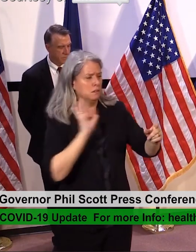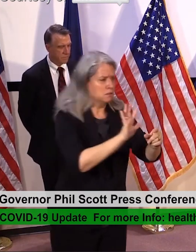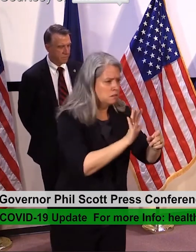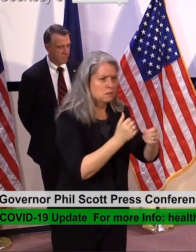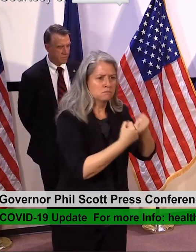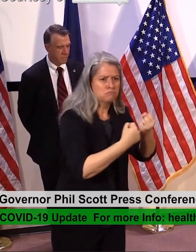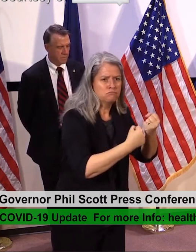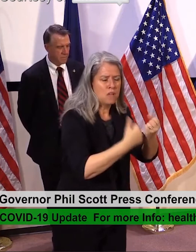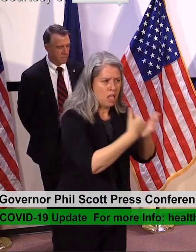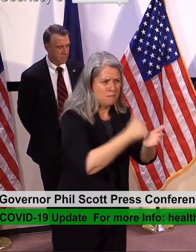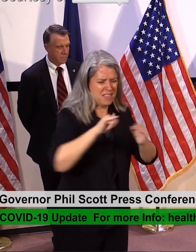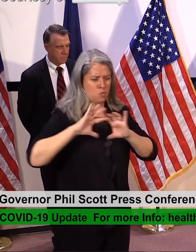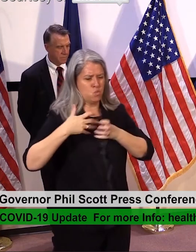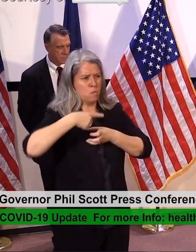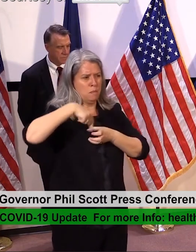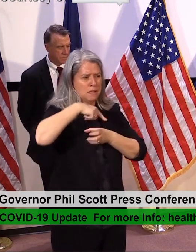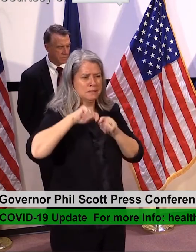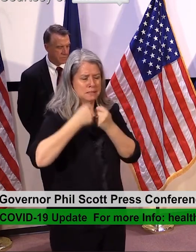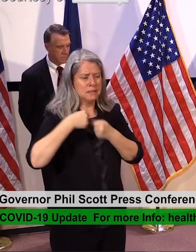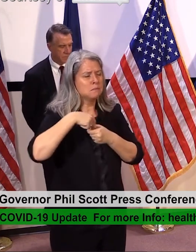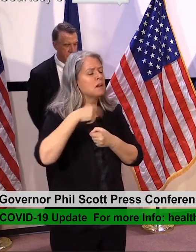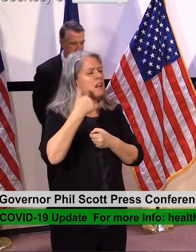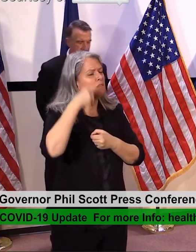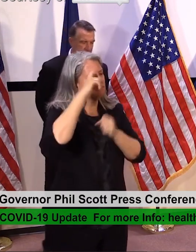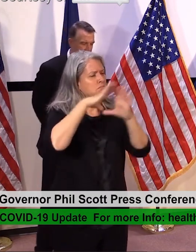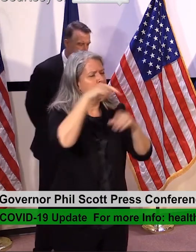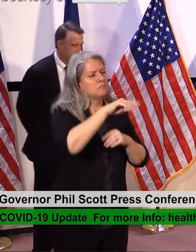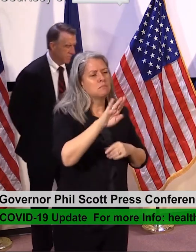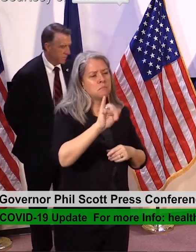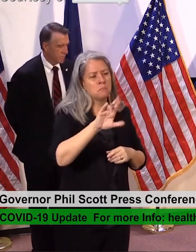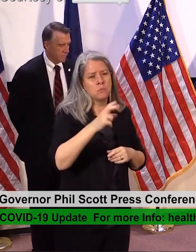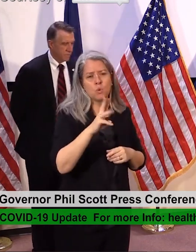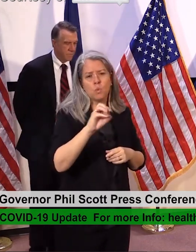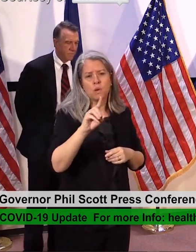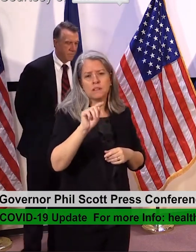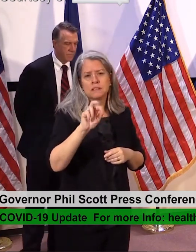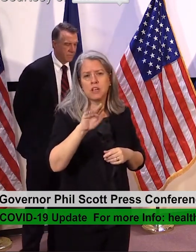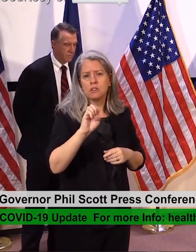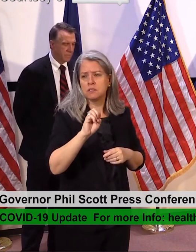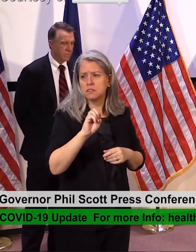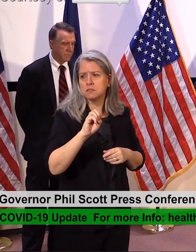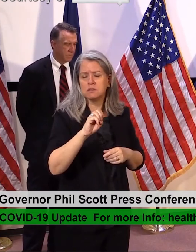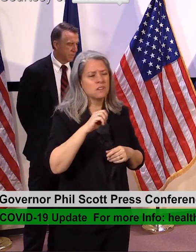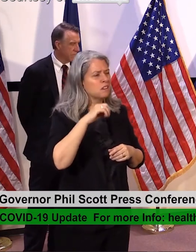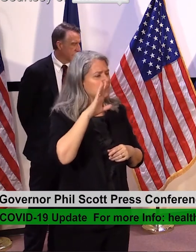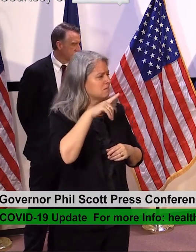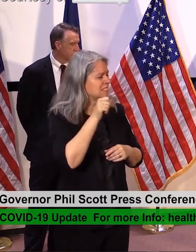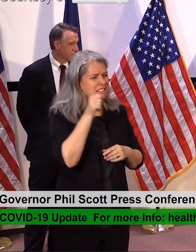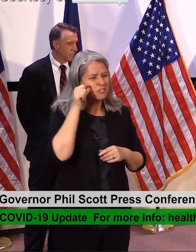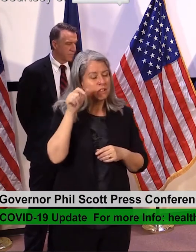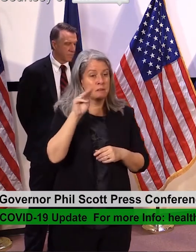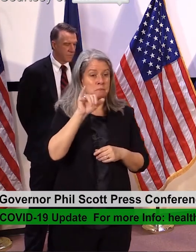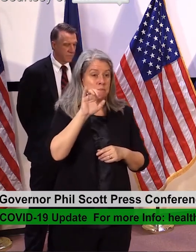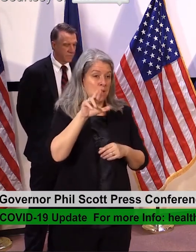In particular, when we talked about Birchwood Terrace and such, I know yesterday during one of his updates, Mayor